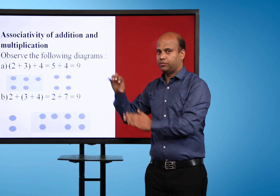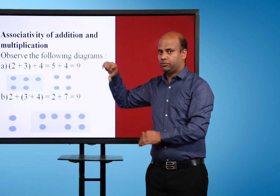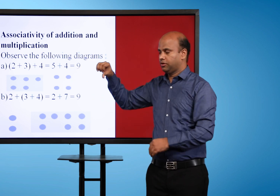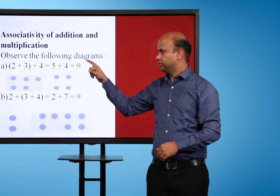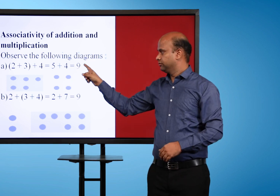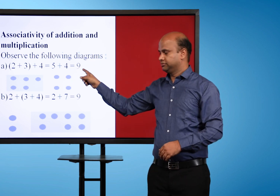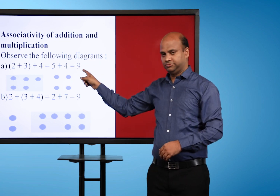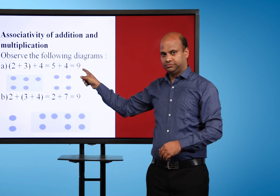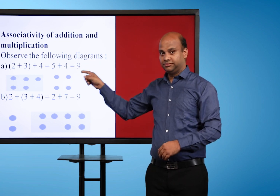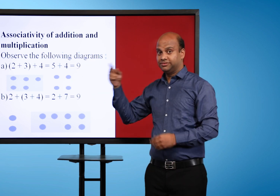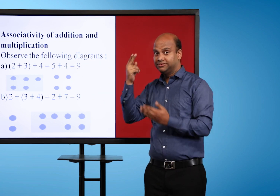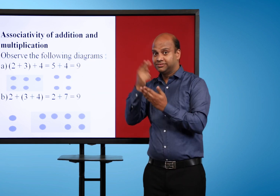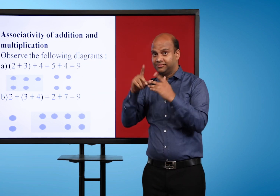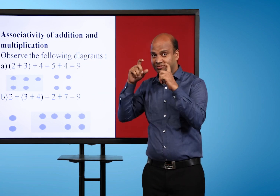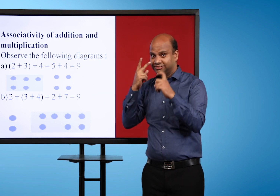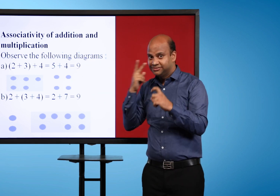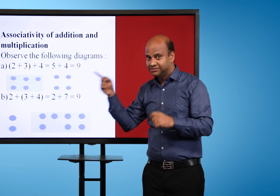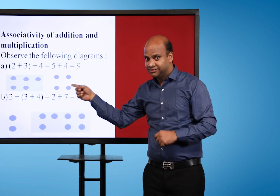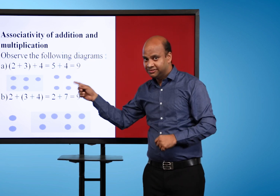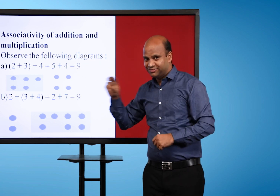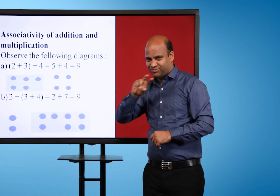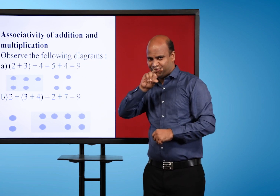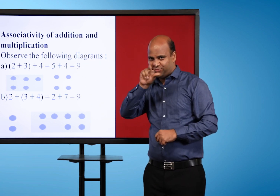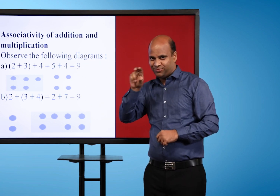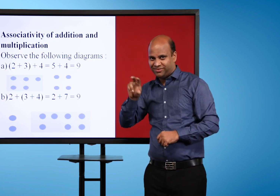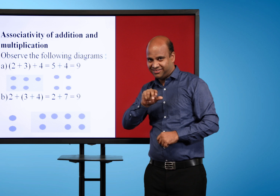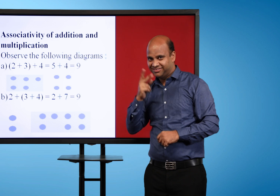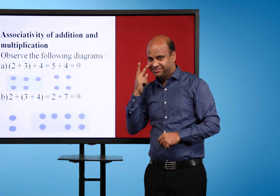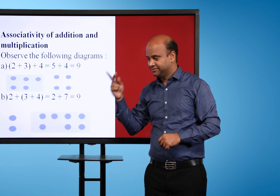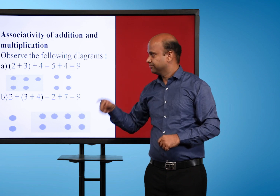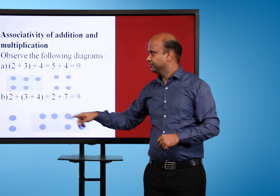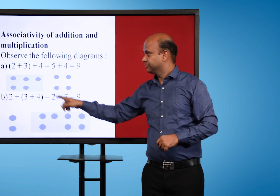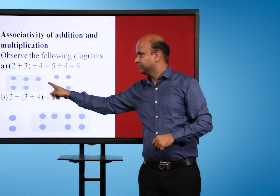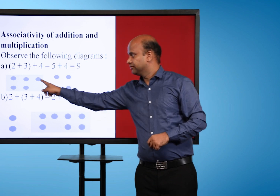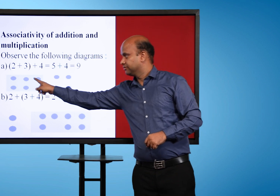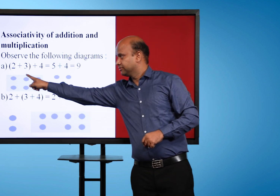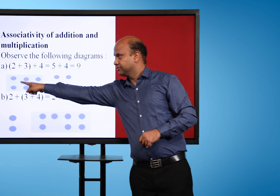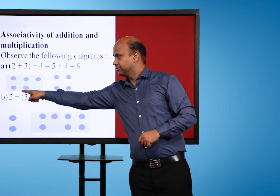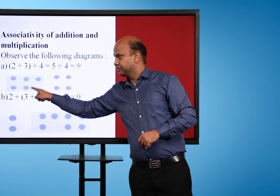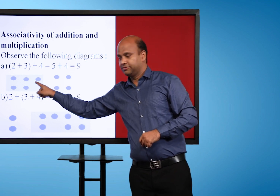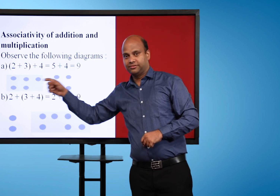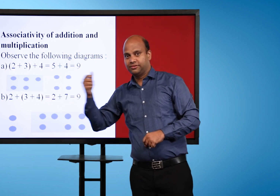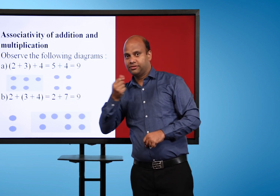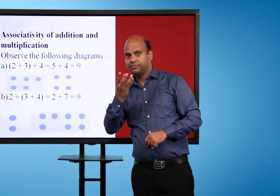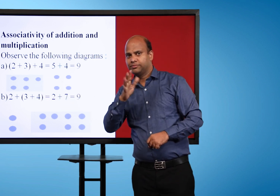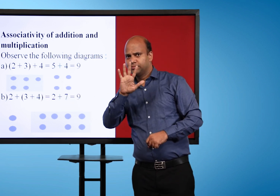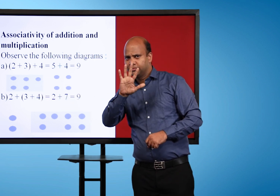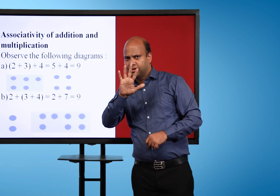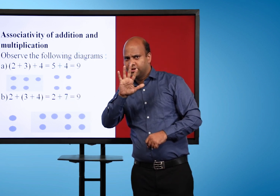is equal to 9. Next to this, we have a diagram showing 5 balls